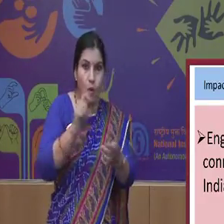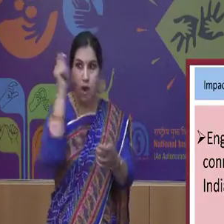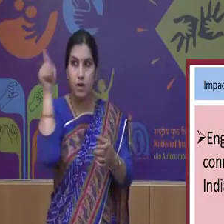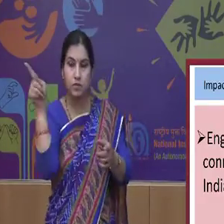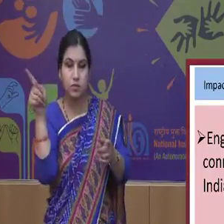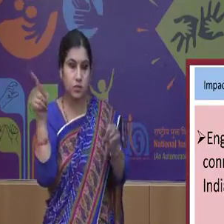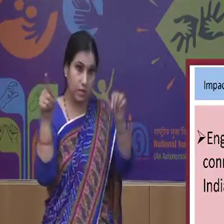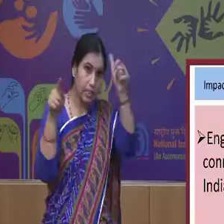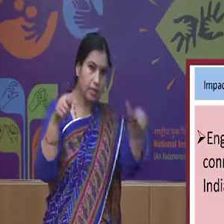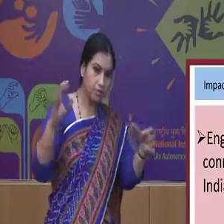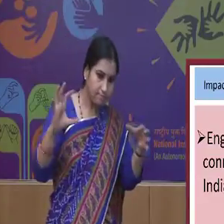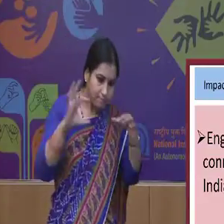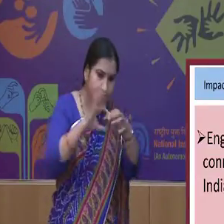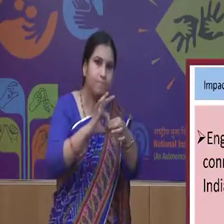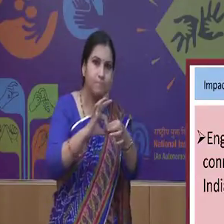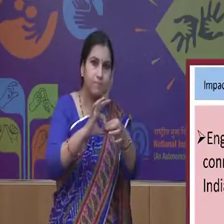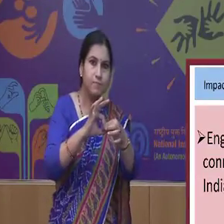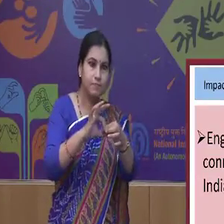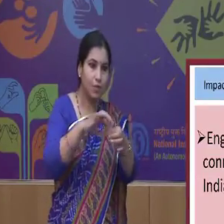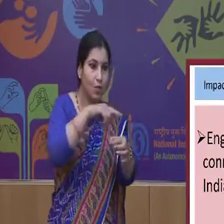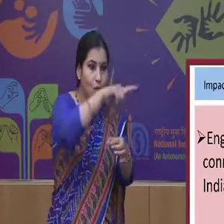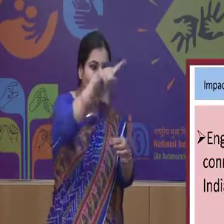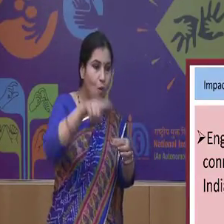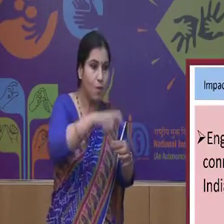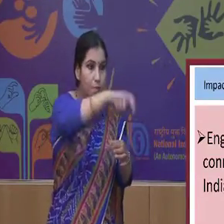as it united them all together.